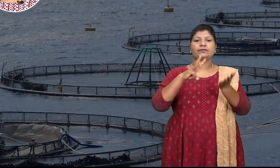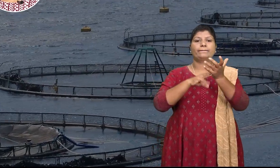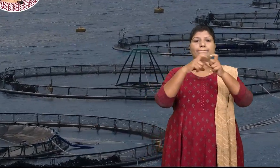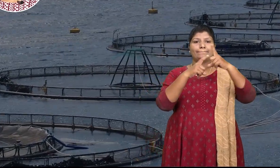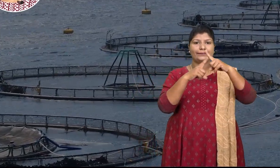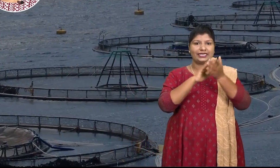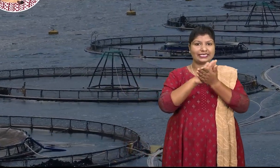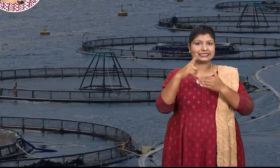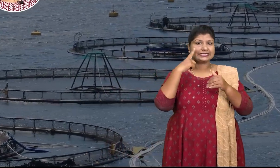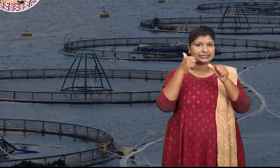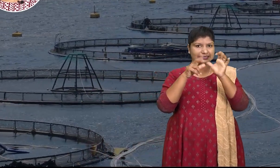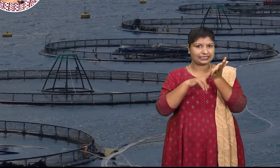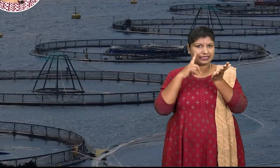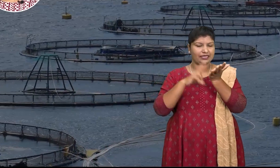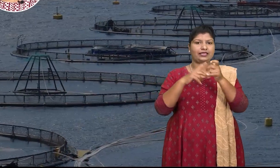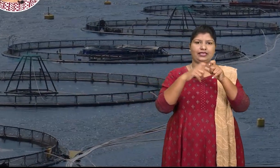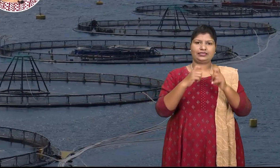methionine